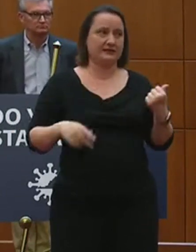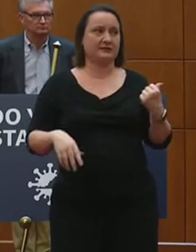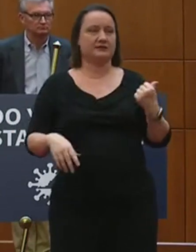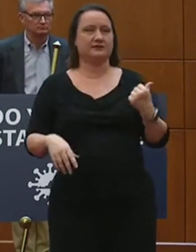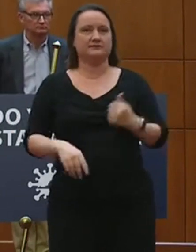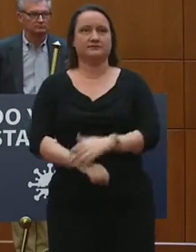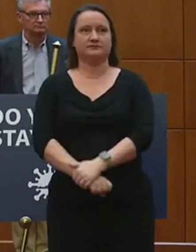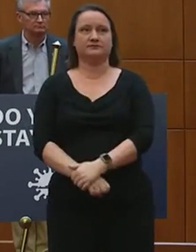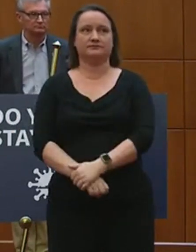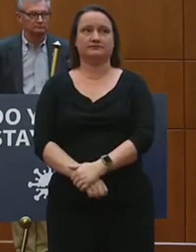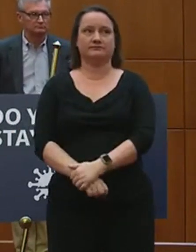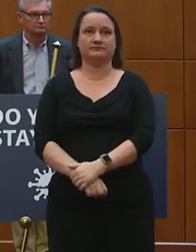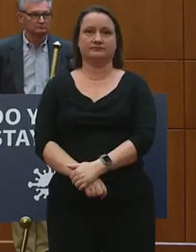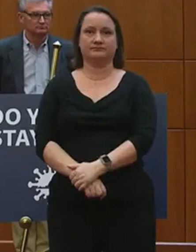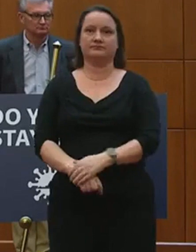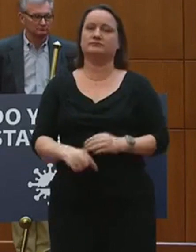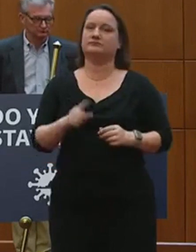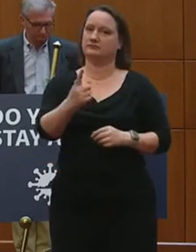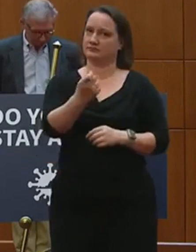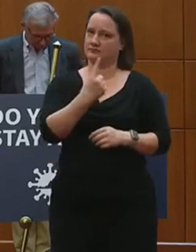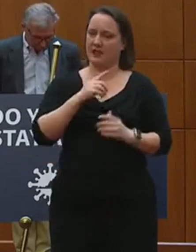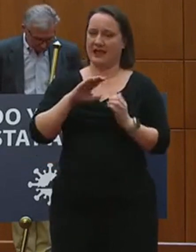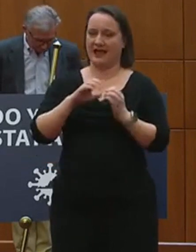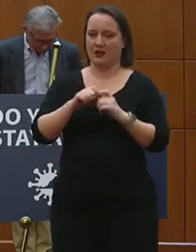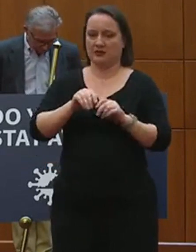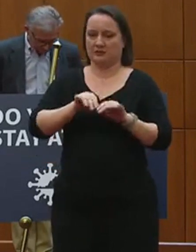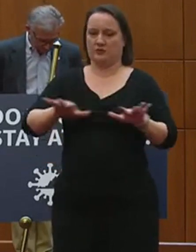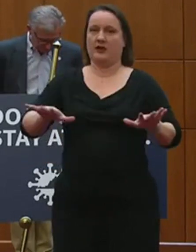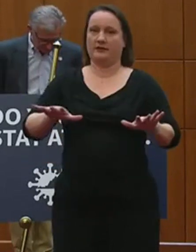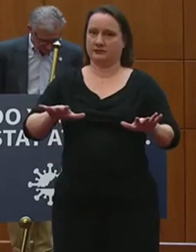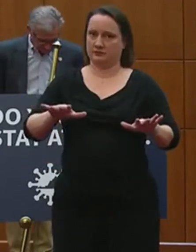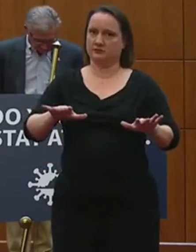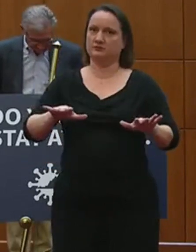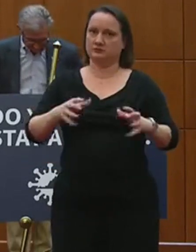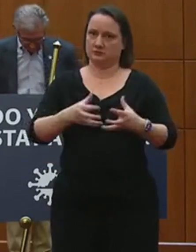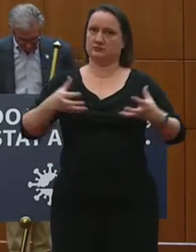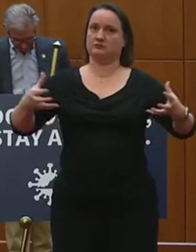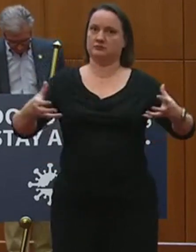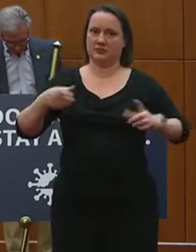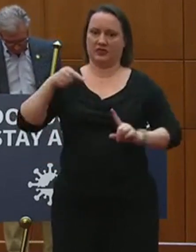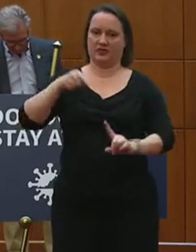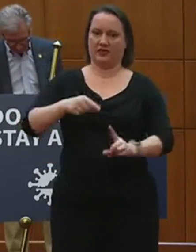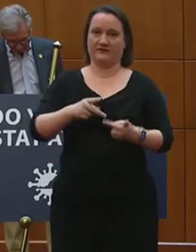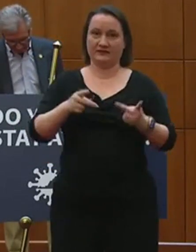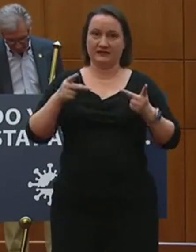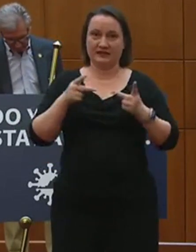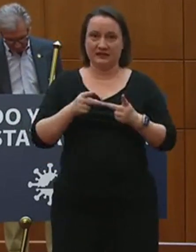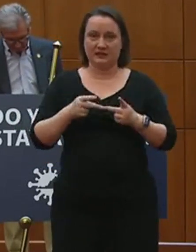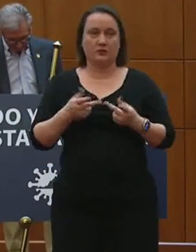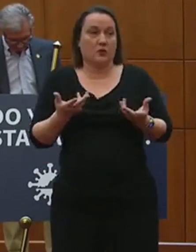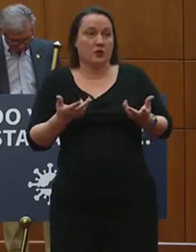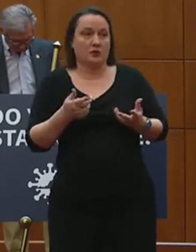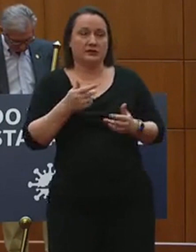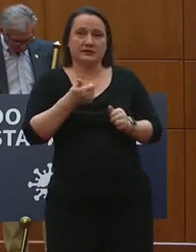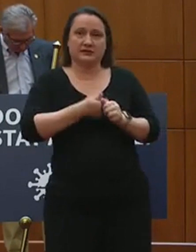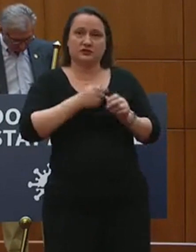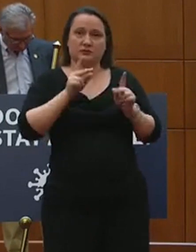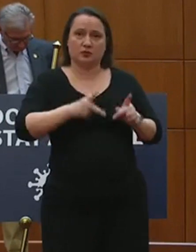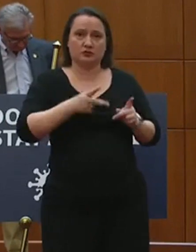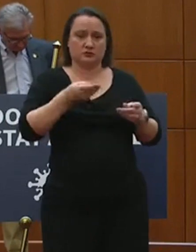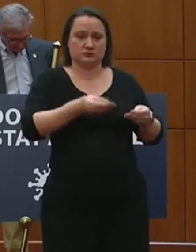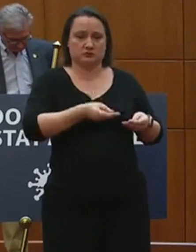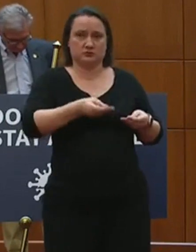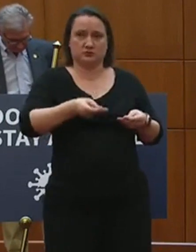So the question is, how would it spread so widely? And so that, it does spread person to person. And so